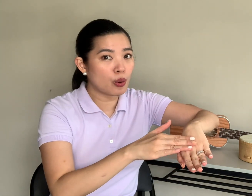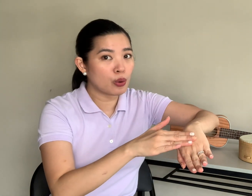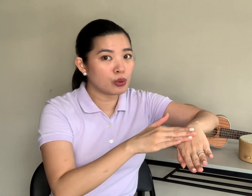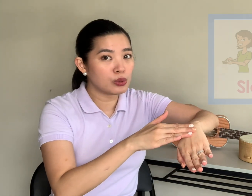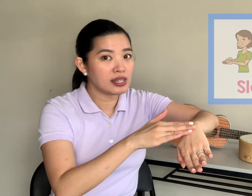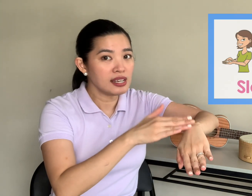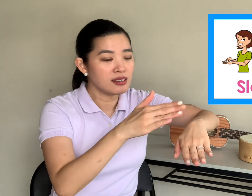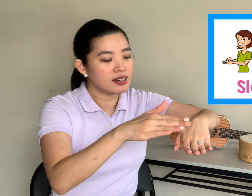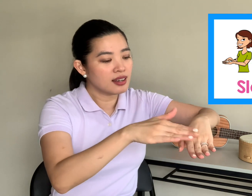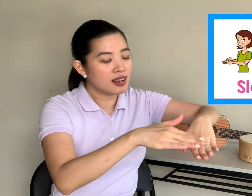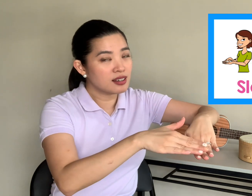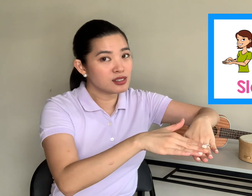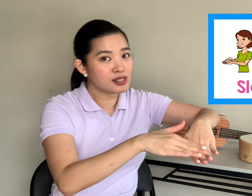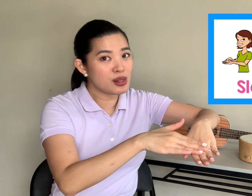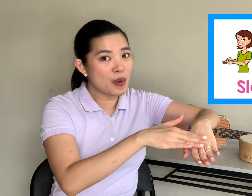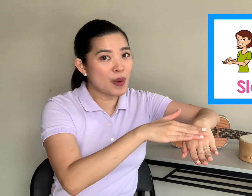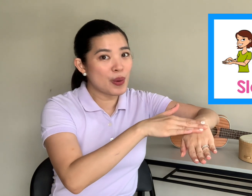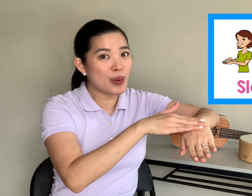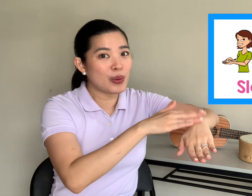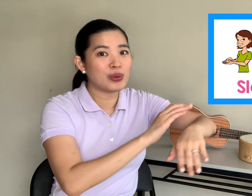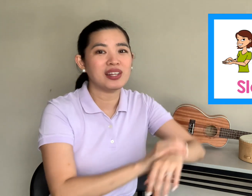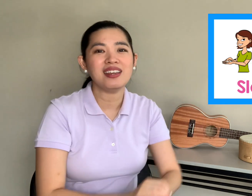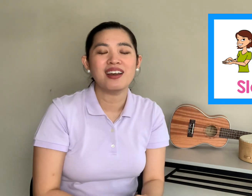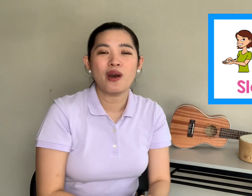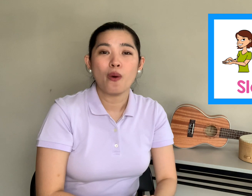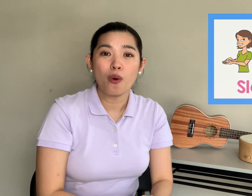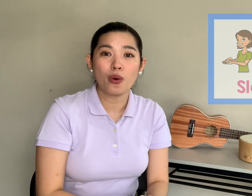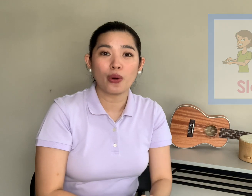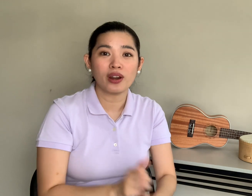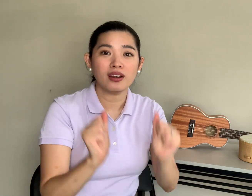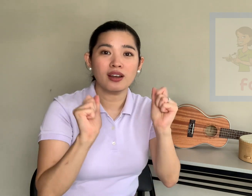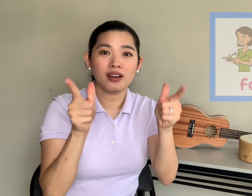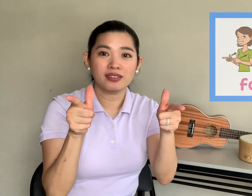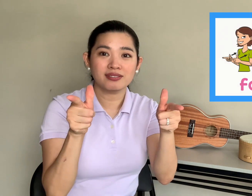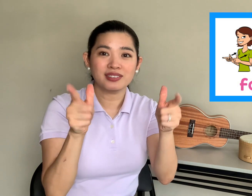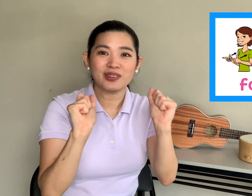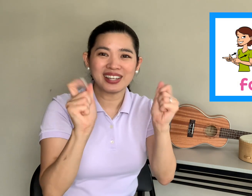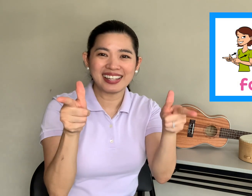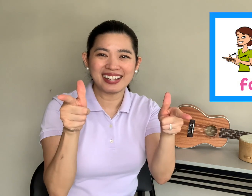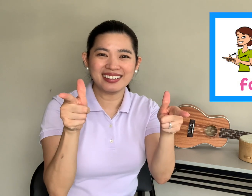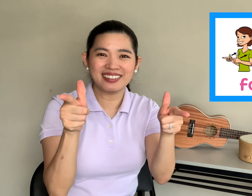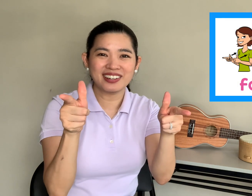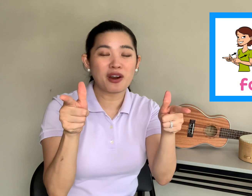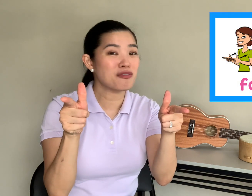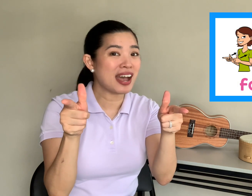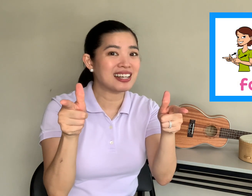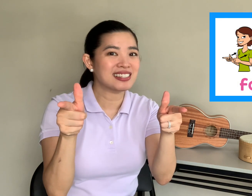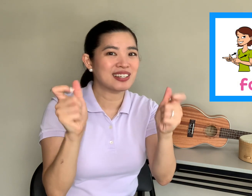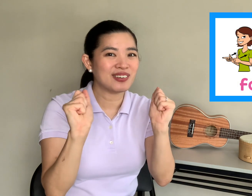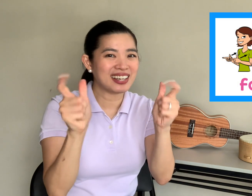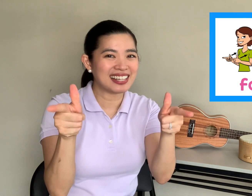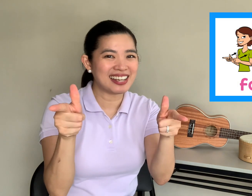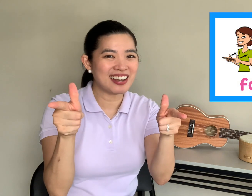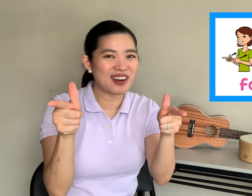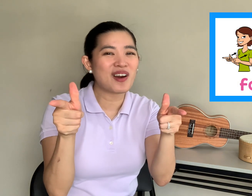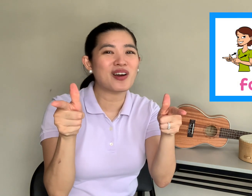slowly, or quickly, or fast, quickly, or